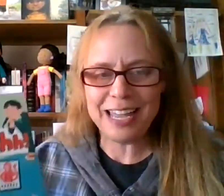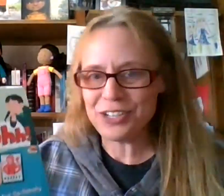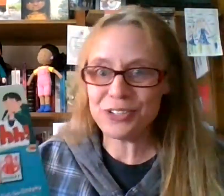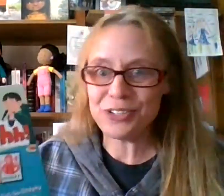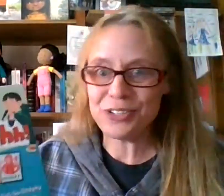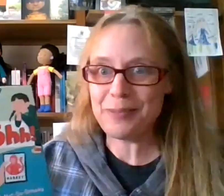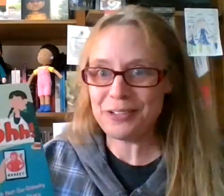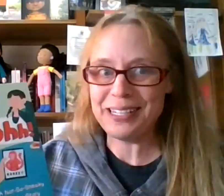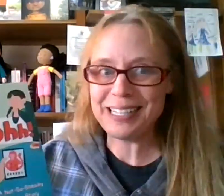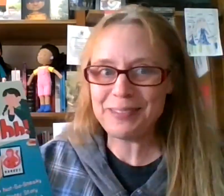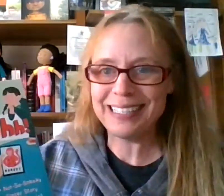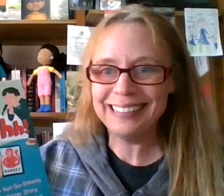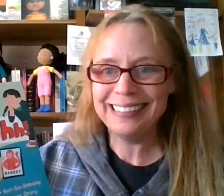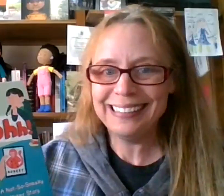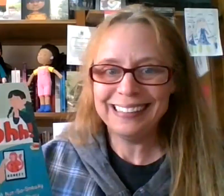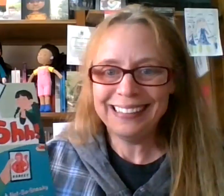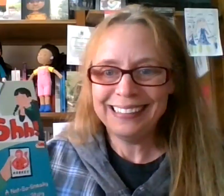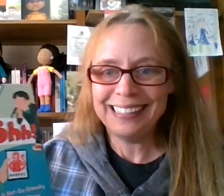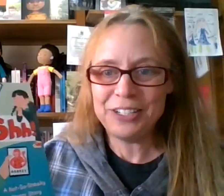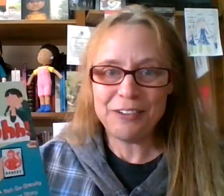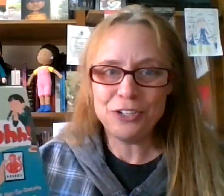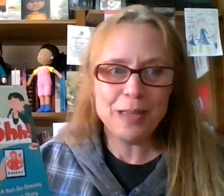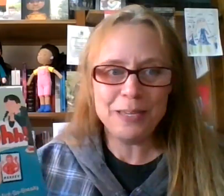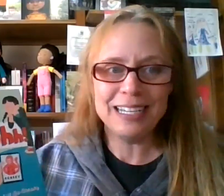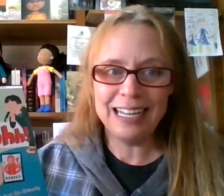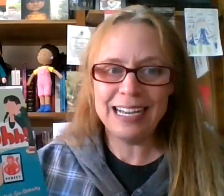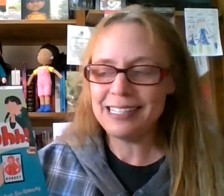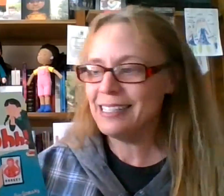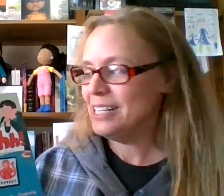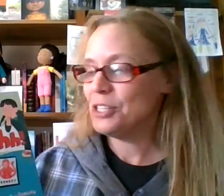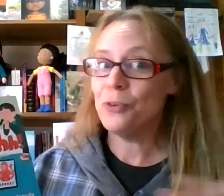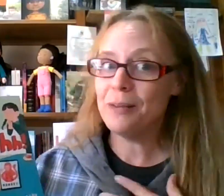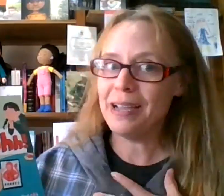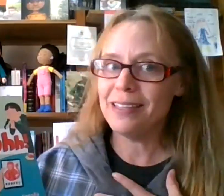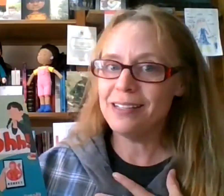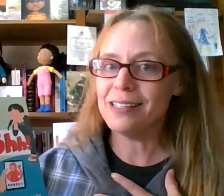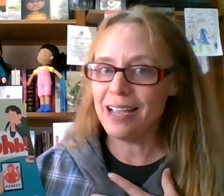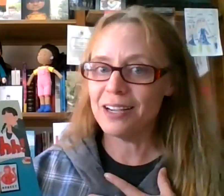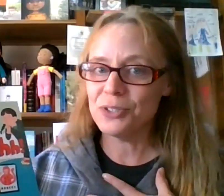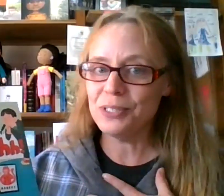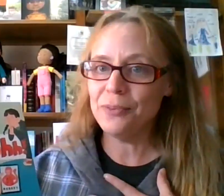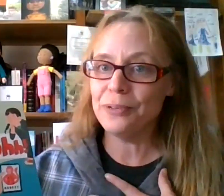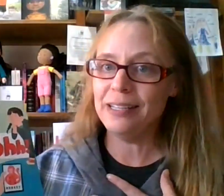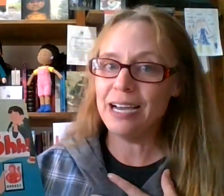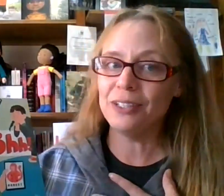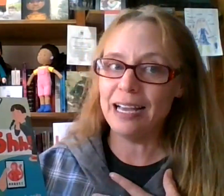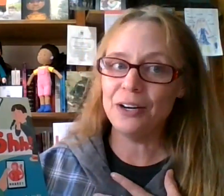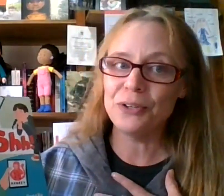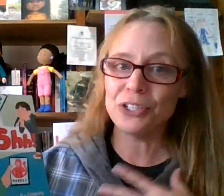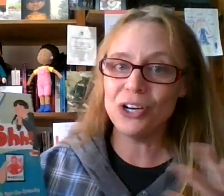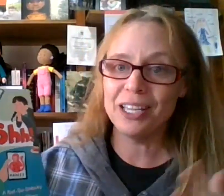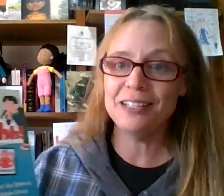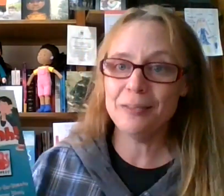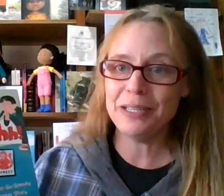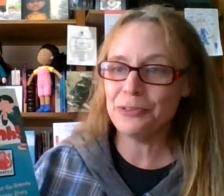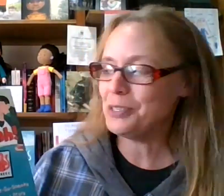or kind of anxious or scared about doing something that you have to do maybe in class? So one of my things is actually reading out loud